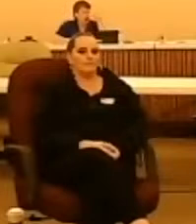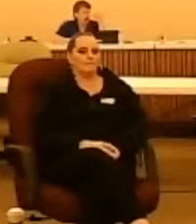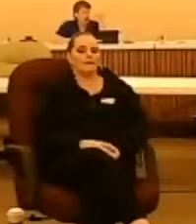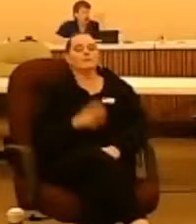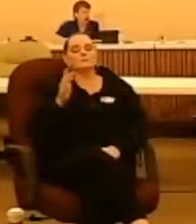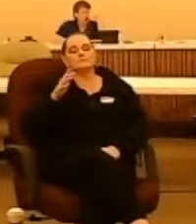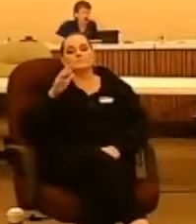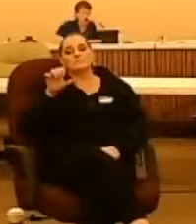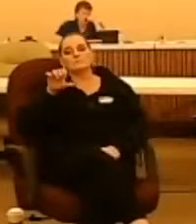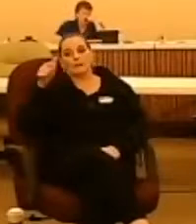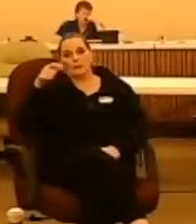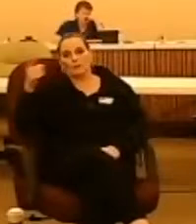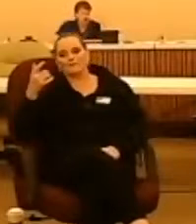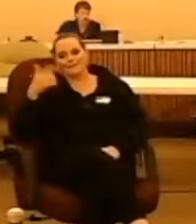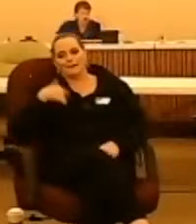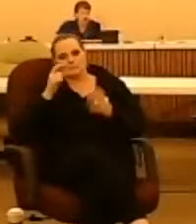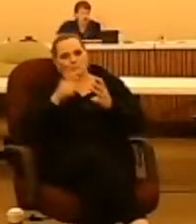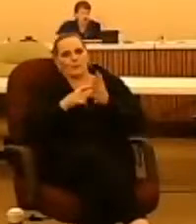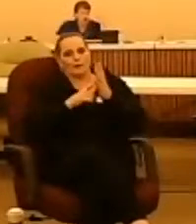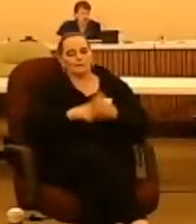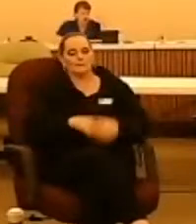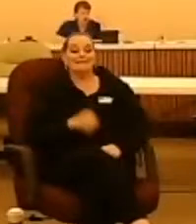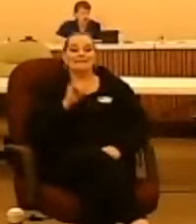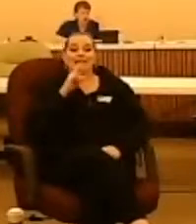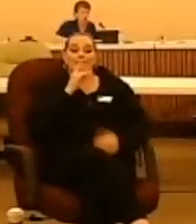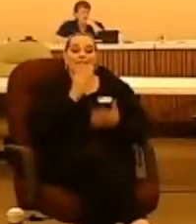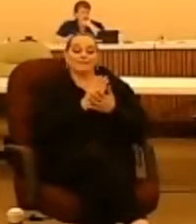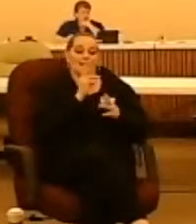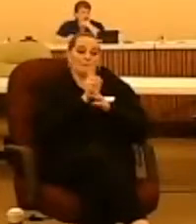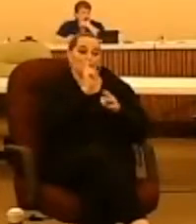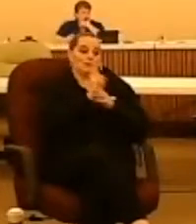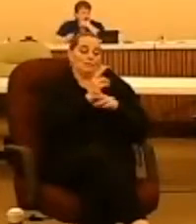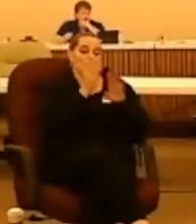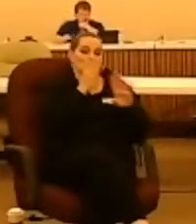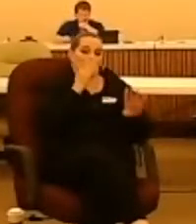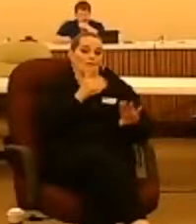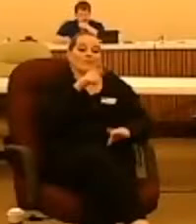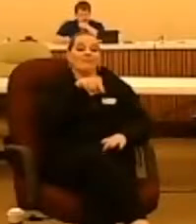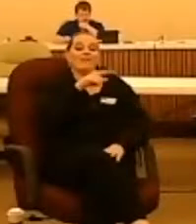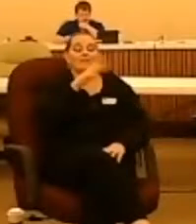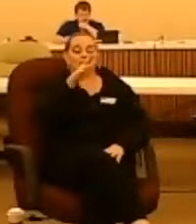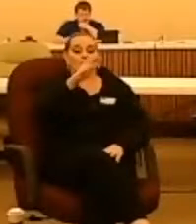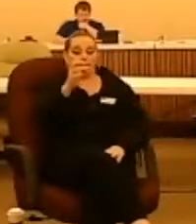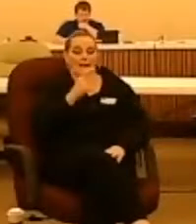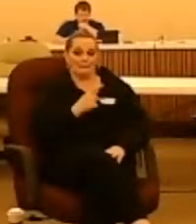other one does have a requirement. If they ever stop using the shuttle, they need to come back.